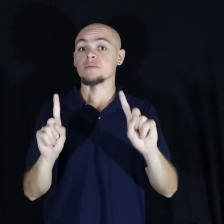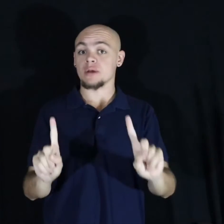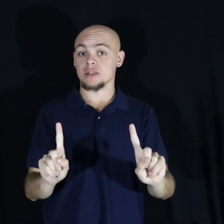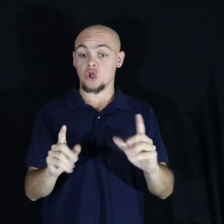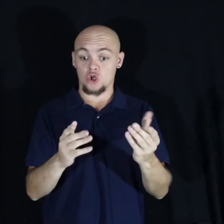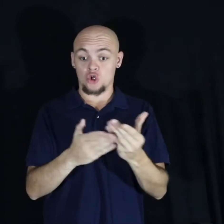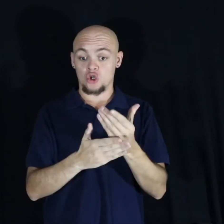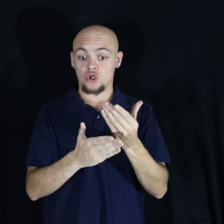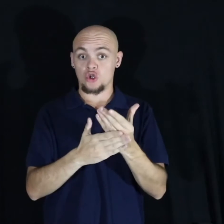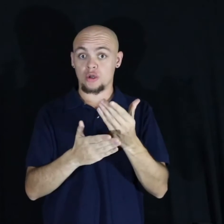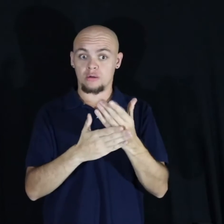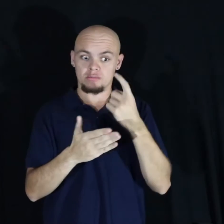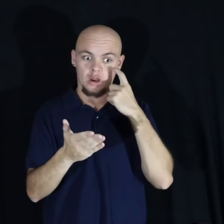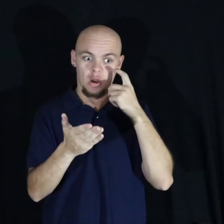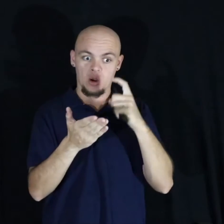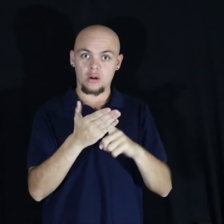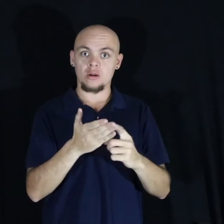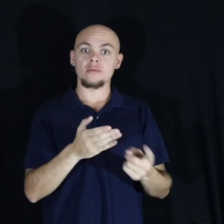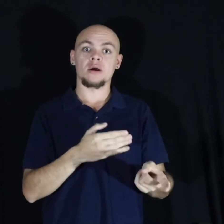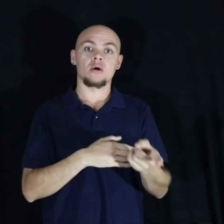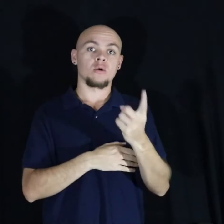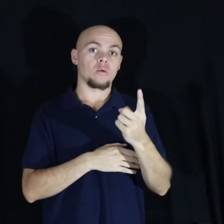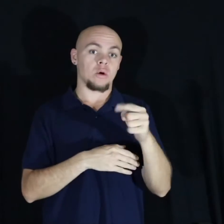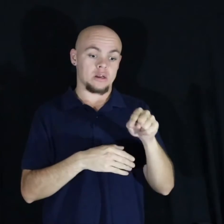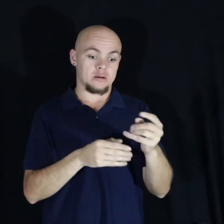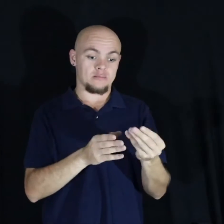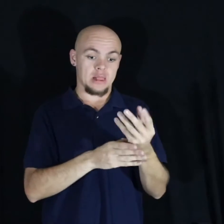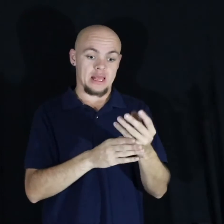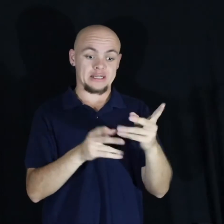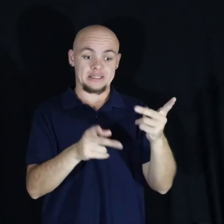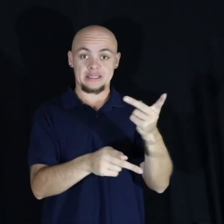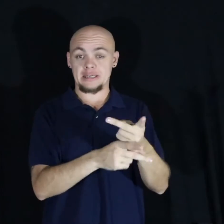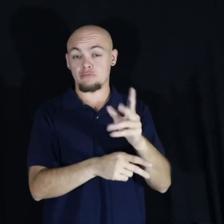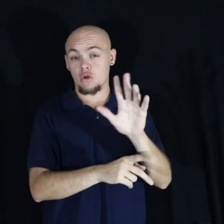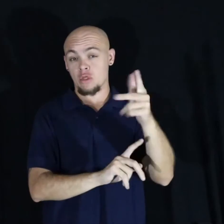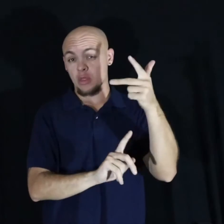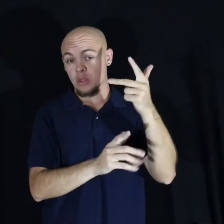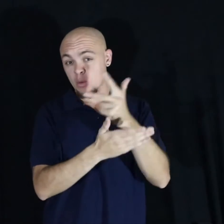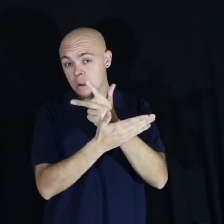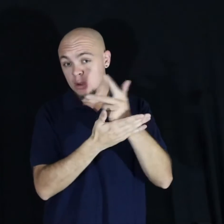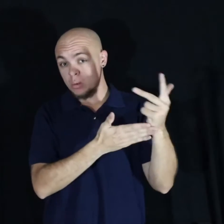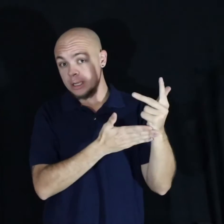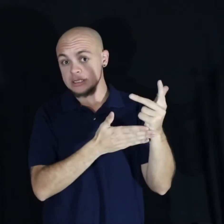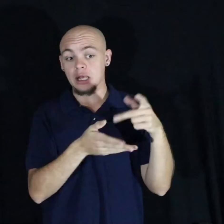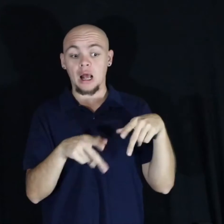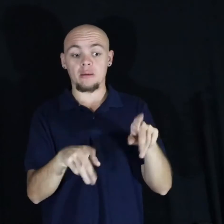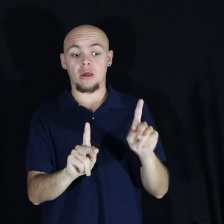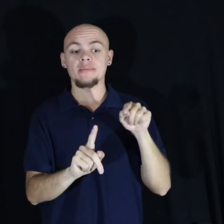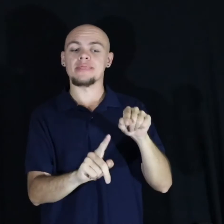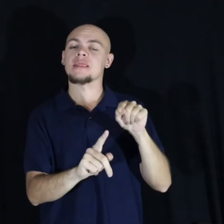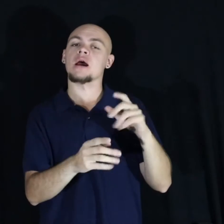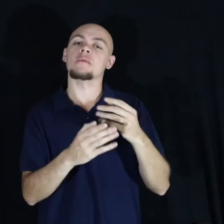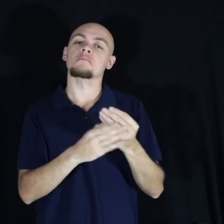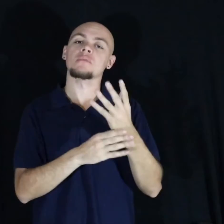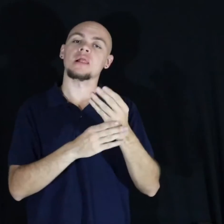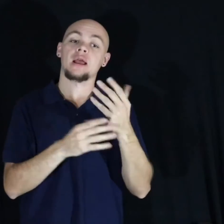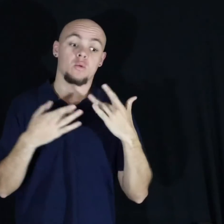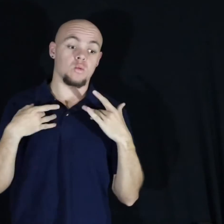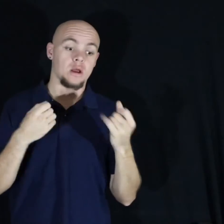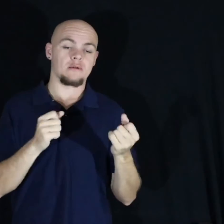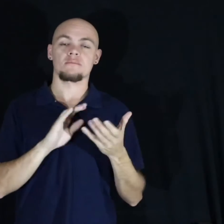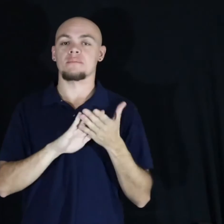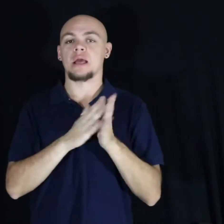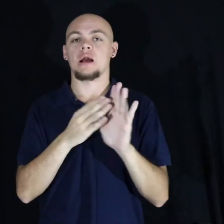sustainable techniques have found that by quarantining an infected plant for around 3 weeks can actually allow the plant to fully recover and become